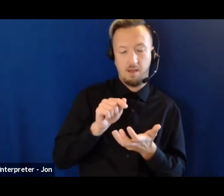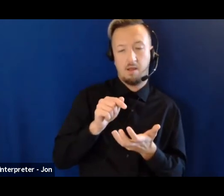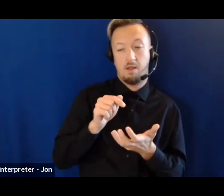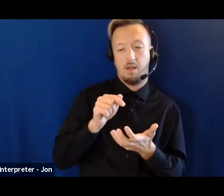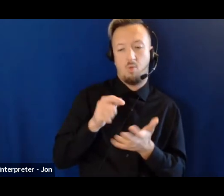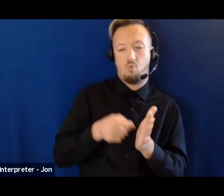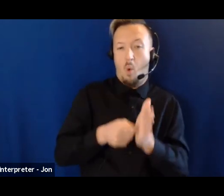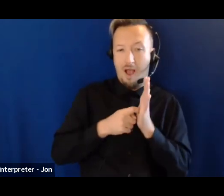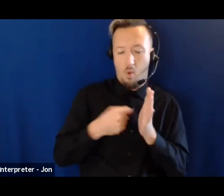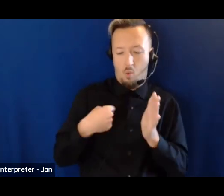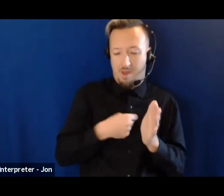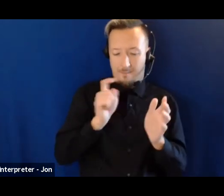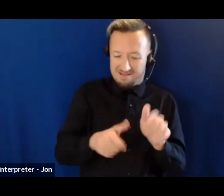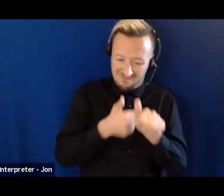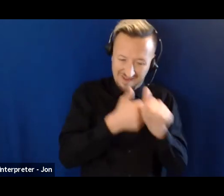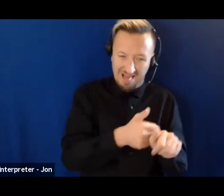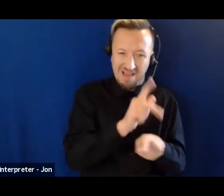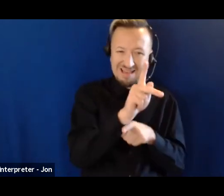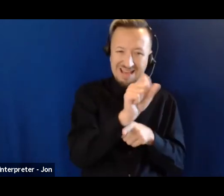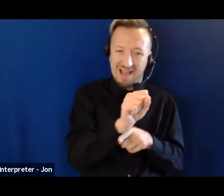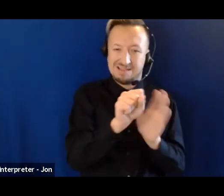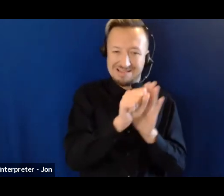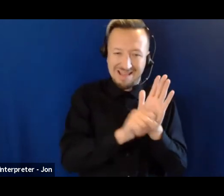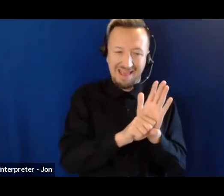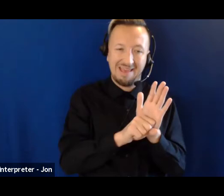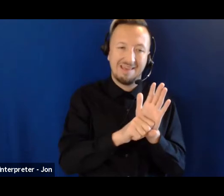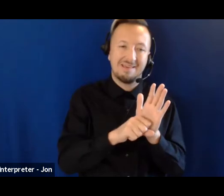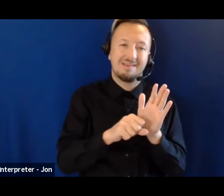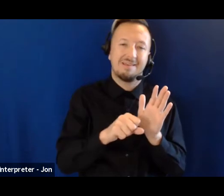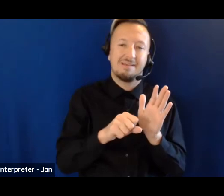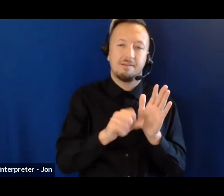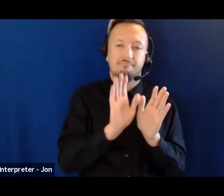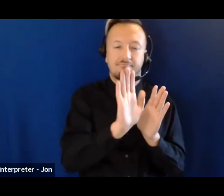state travel guidelines for their employees, which